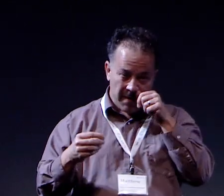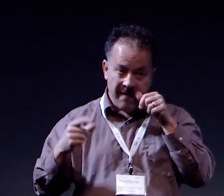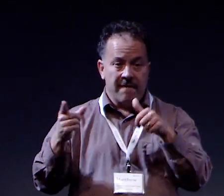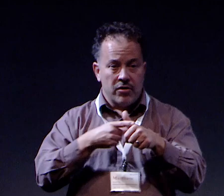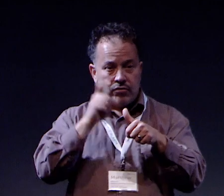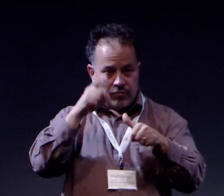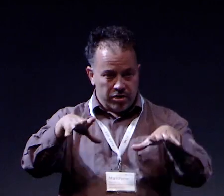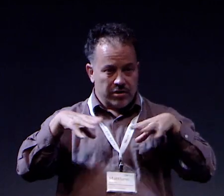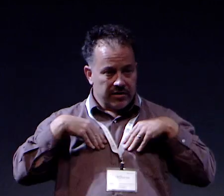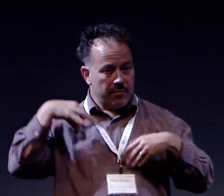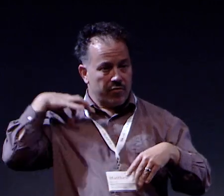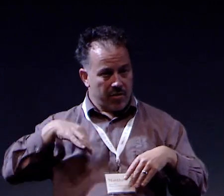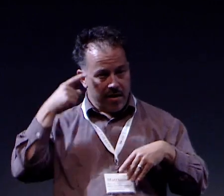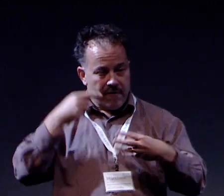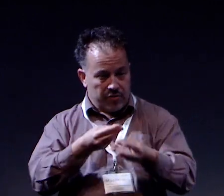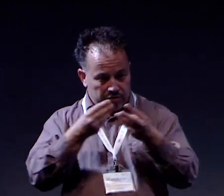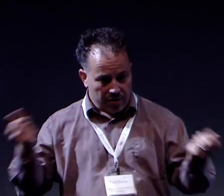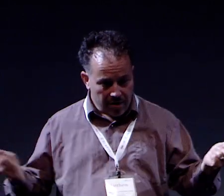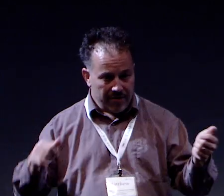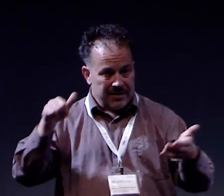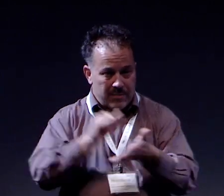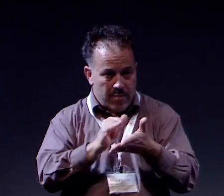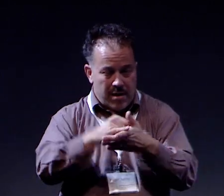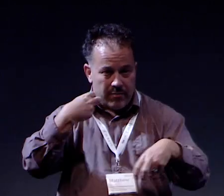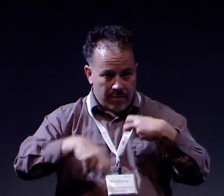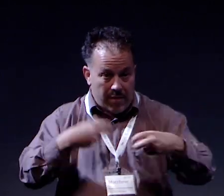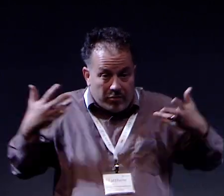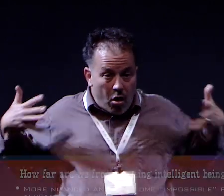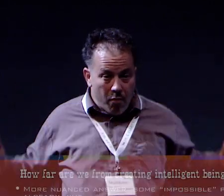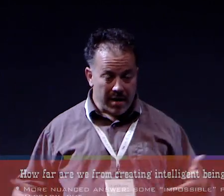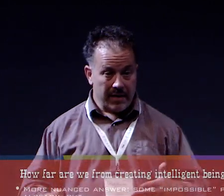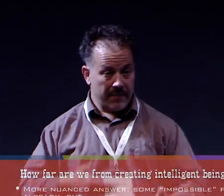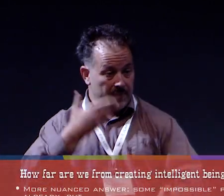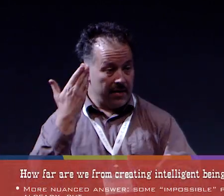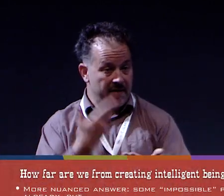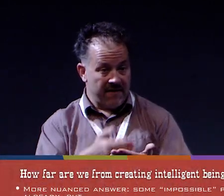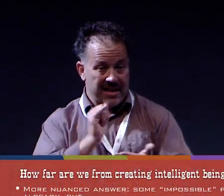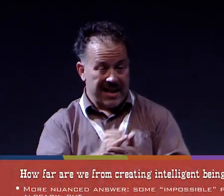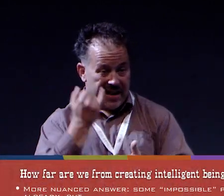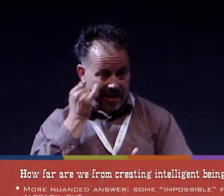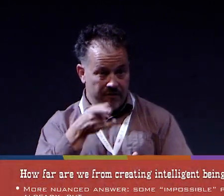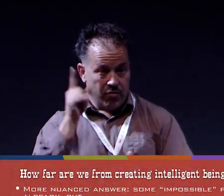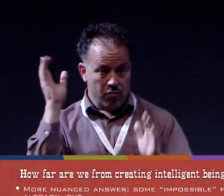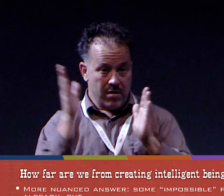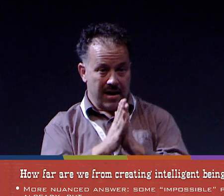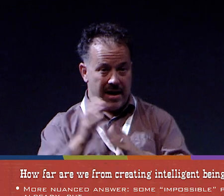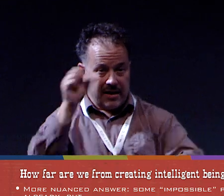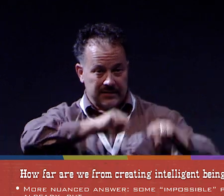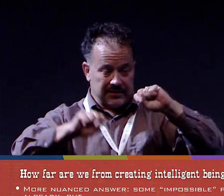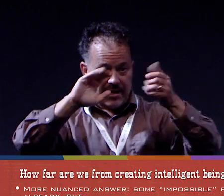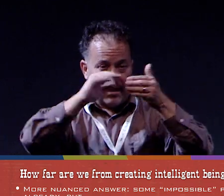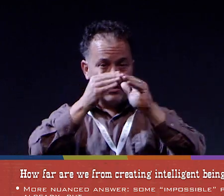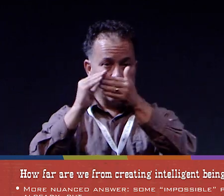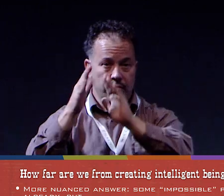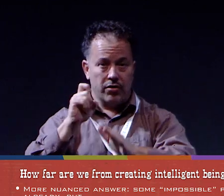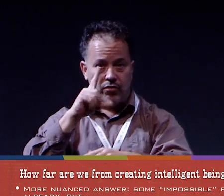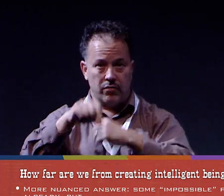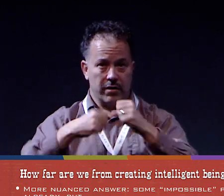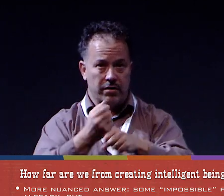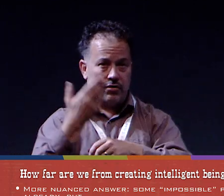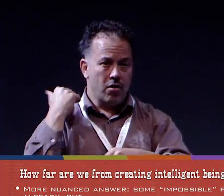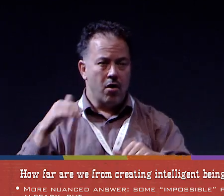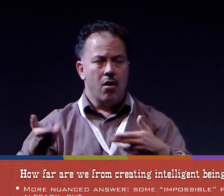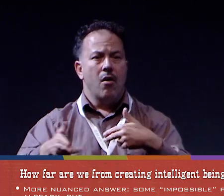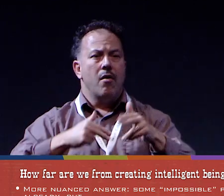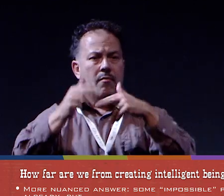credit for solving some impossible problems already. The fact is that if you were to ask the computer science community 20 years ago, build us a